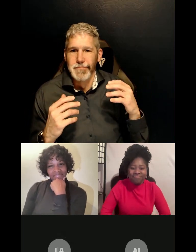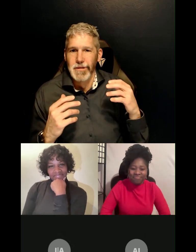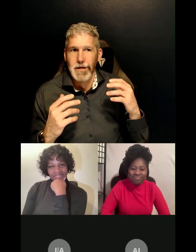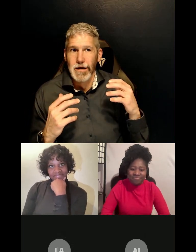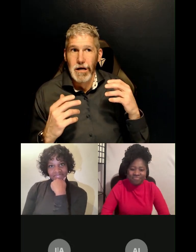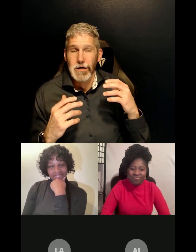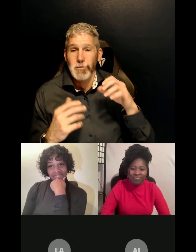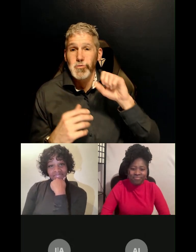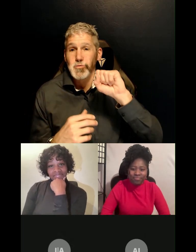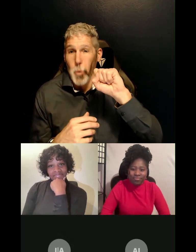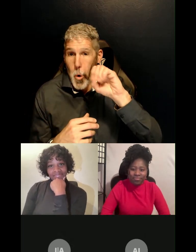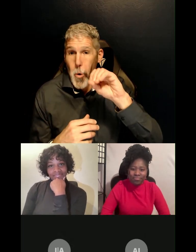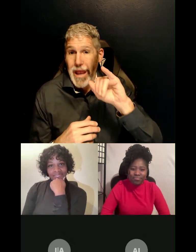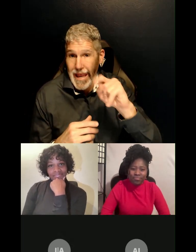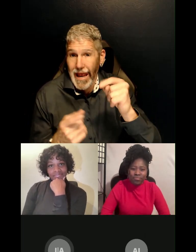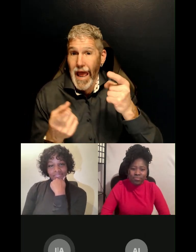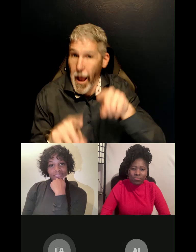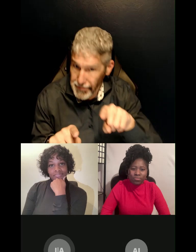someone.